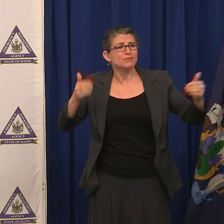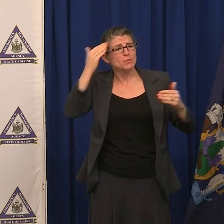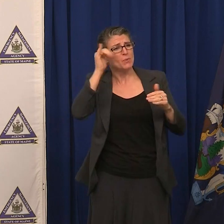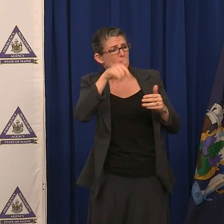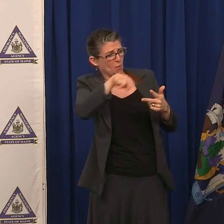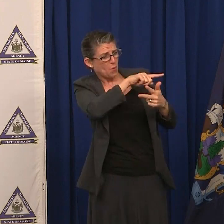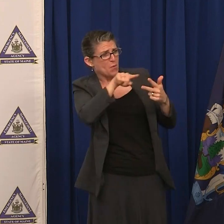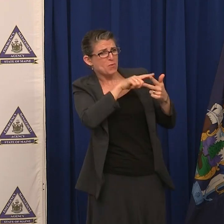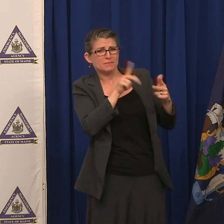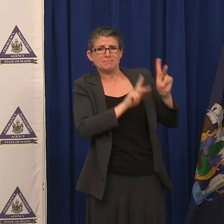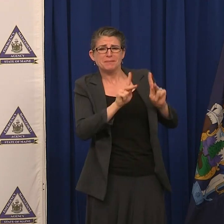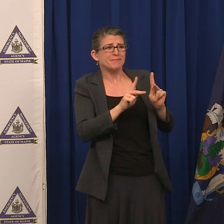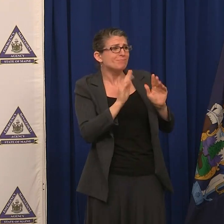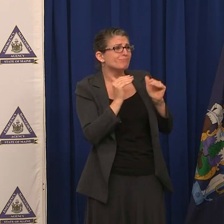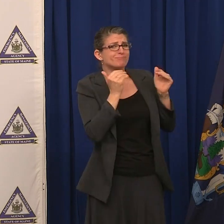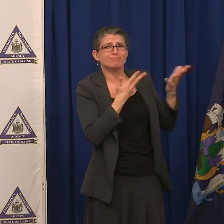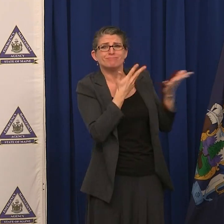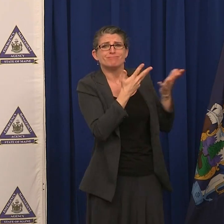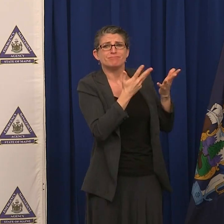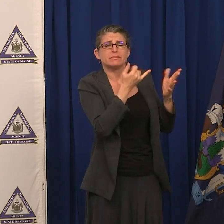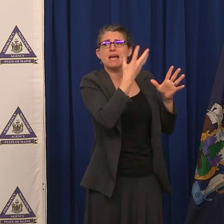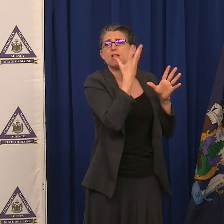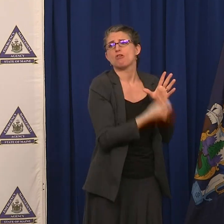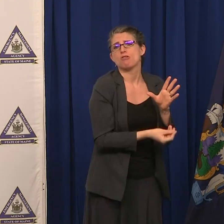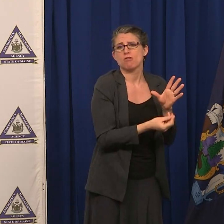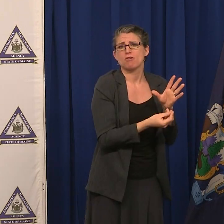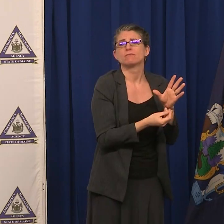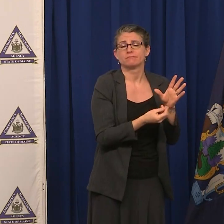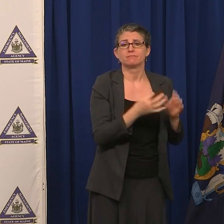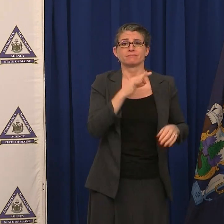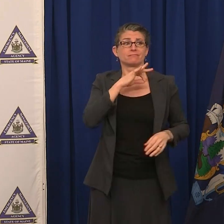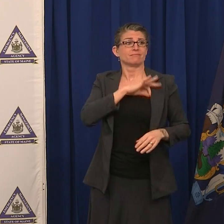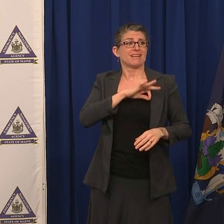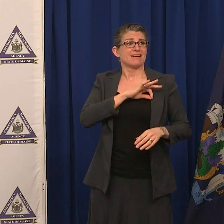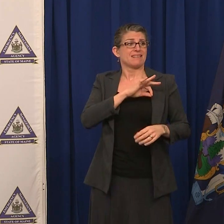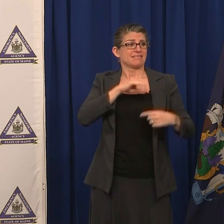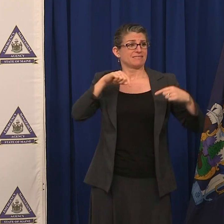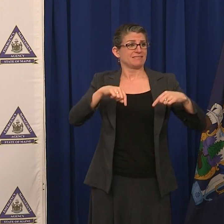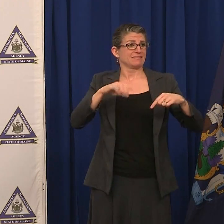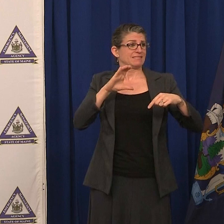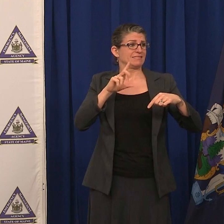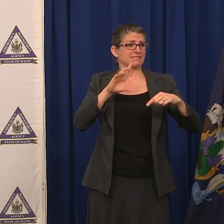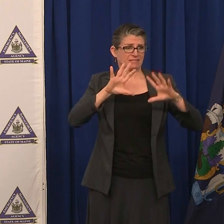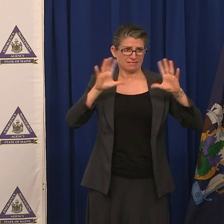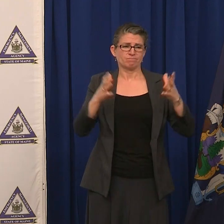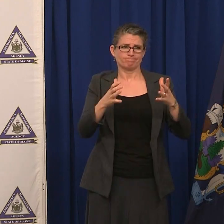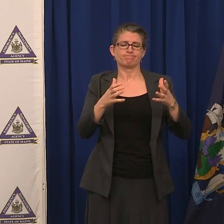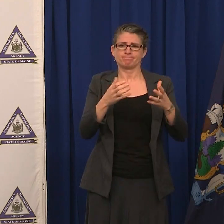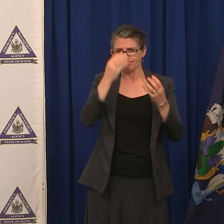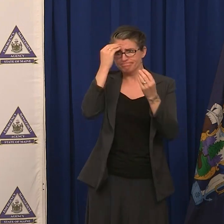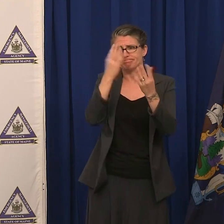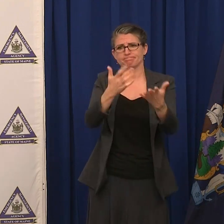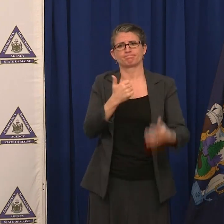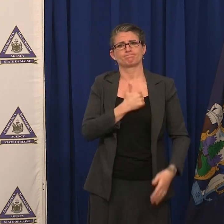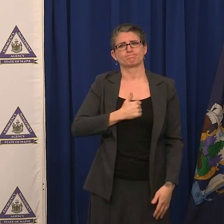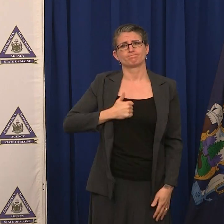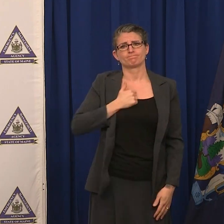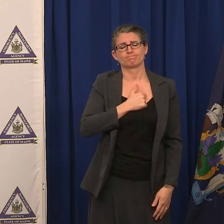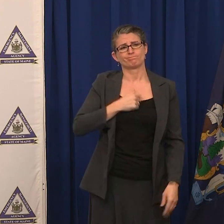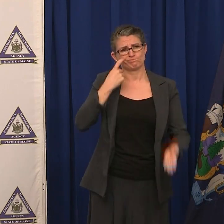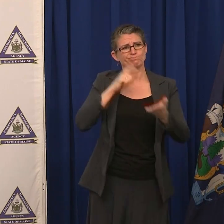CDC, we send our condolences to the families of those individuals who have passed during this time of